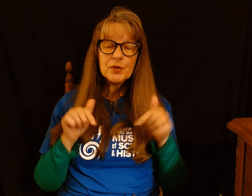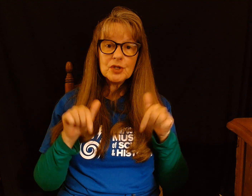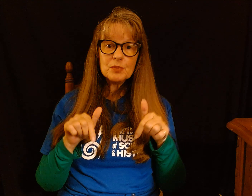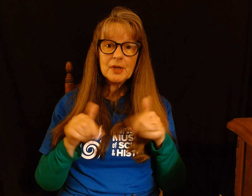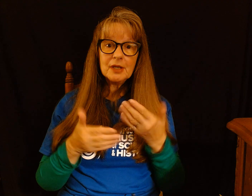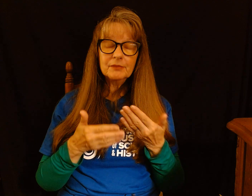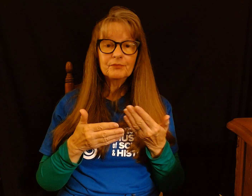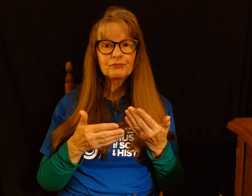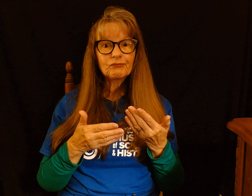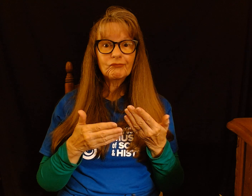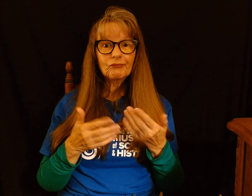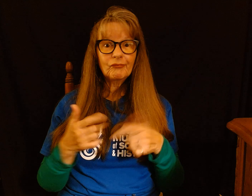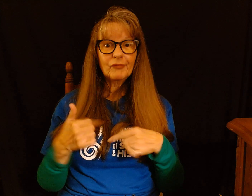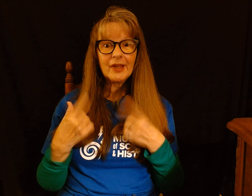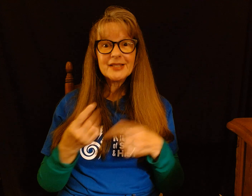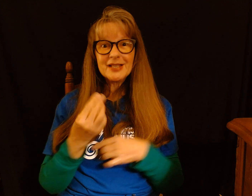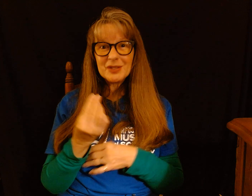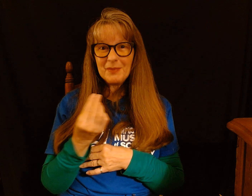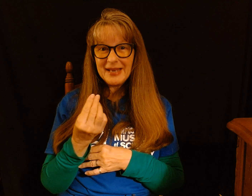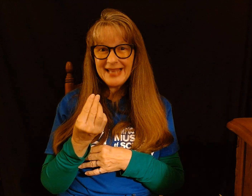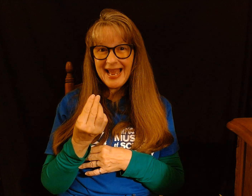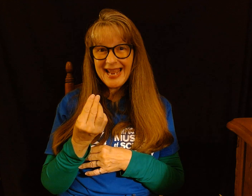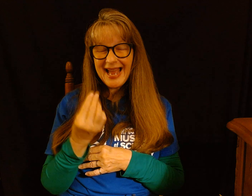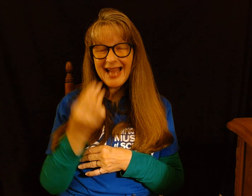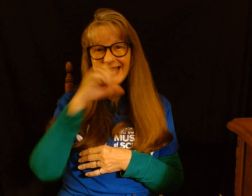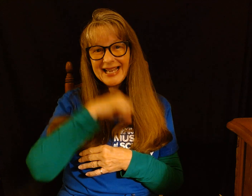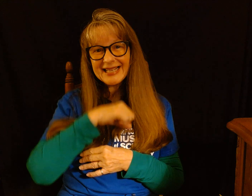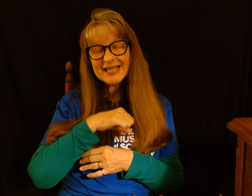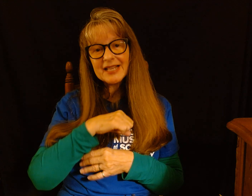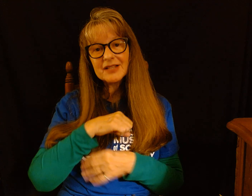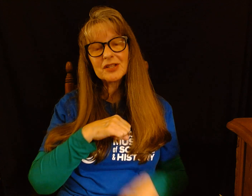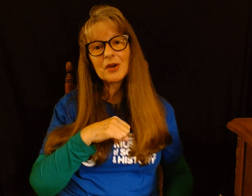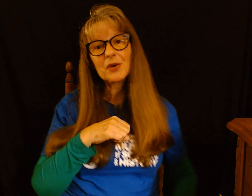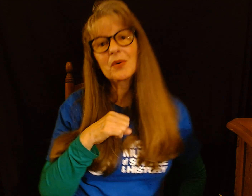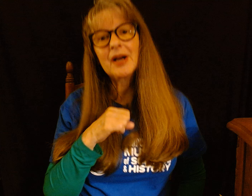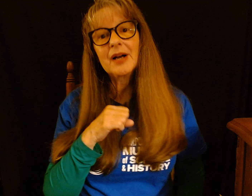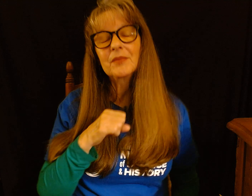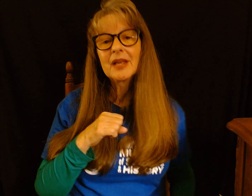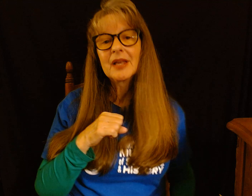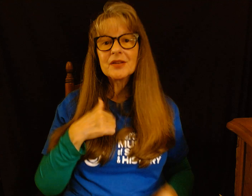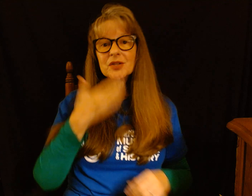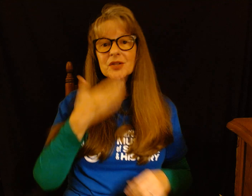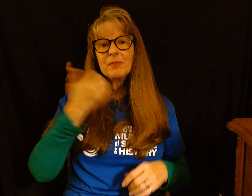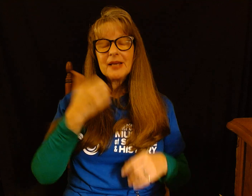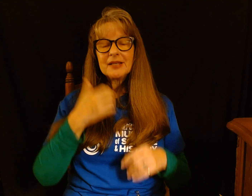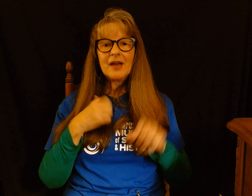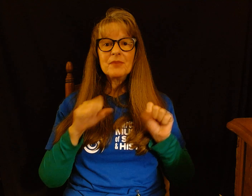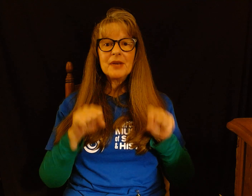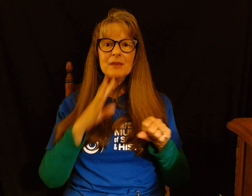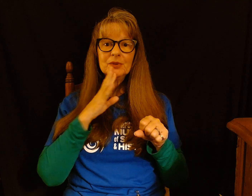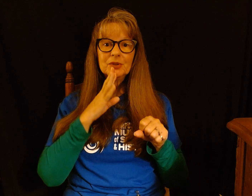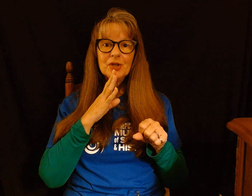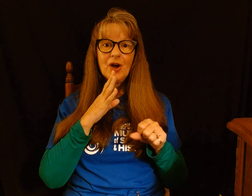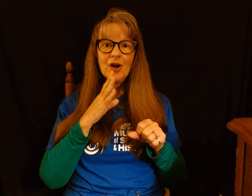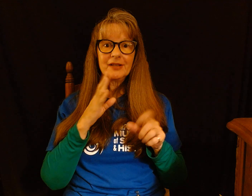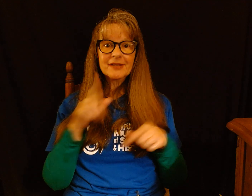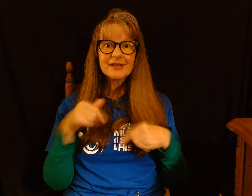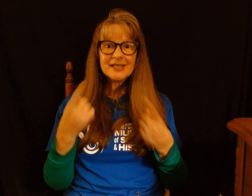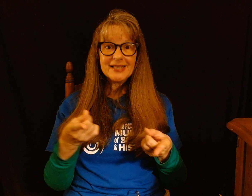has been since Monday, I guess. And so this is the best I've been able to talk since